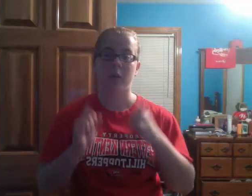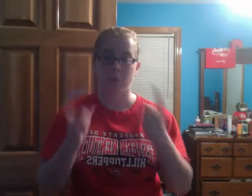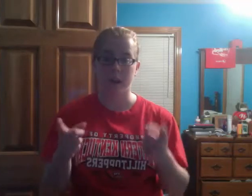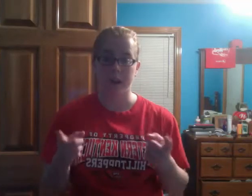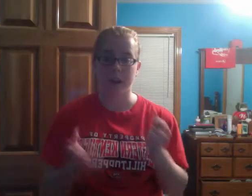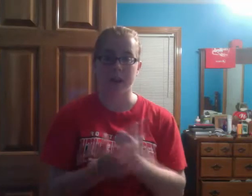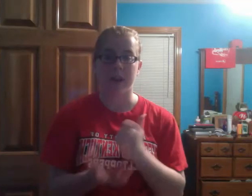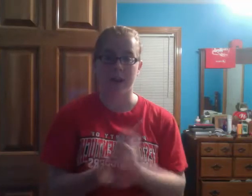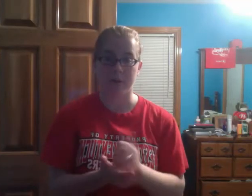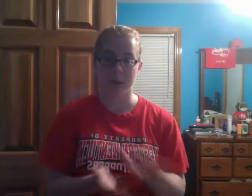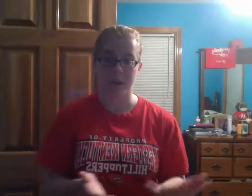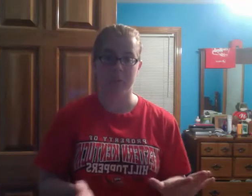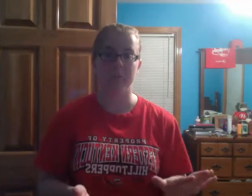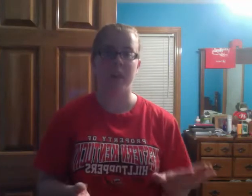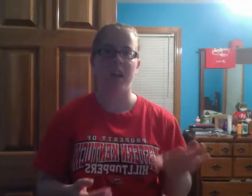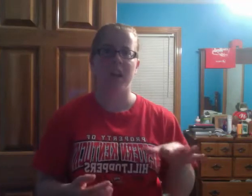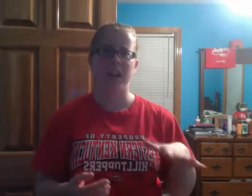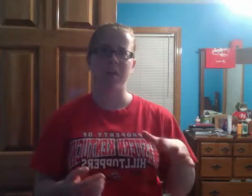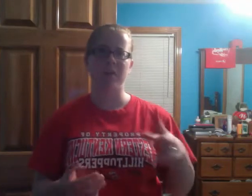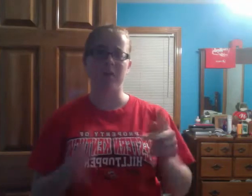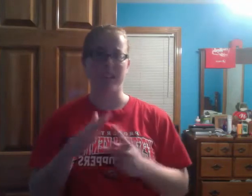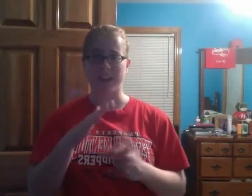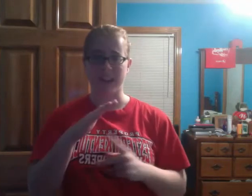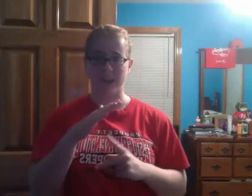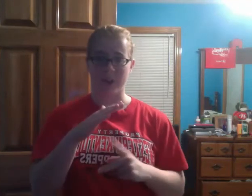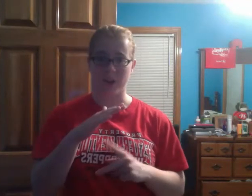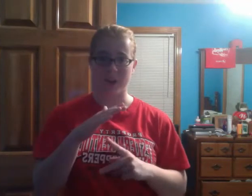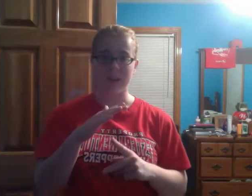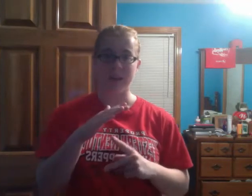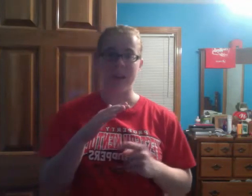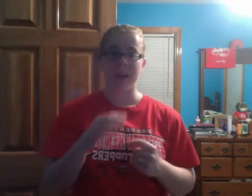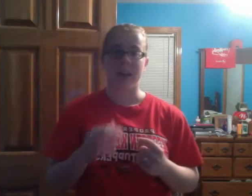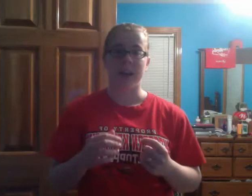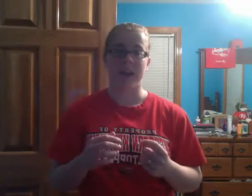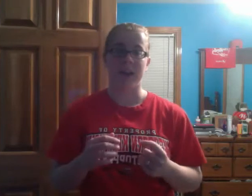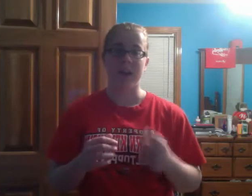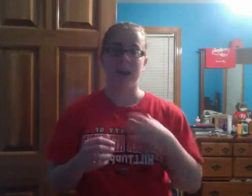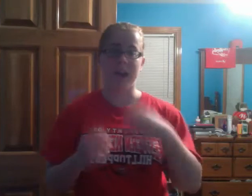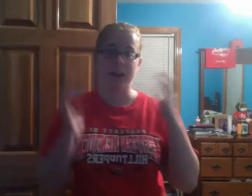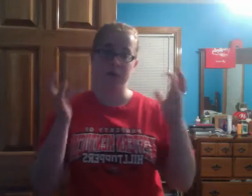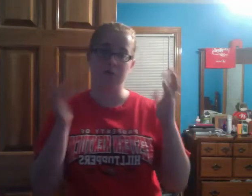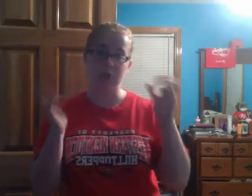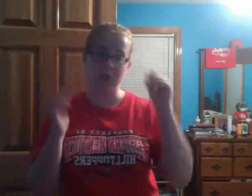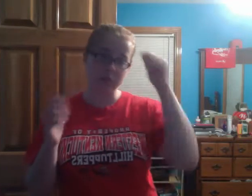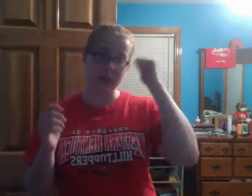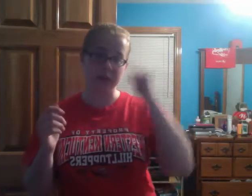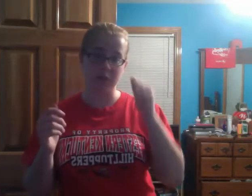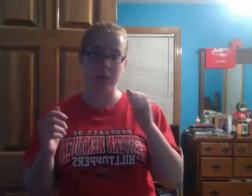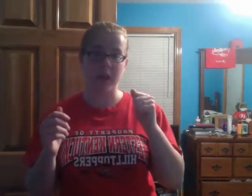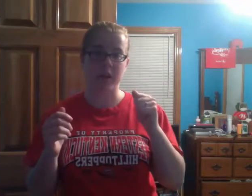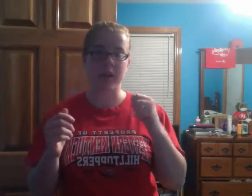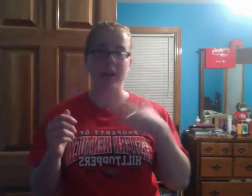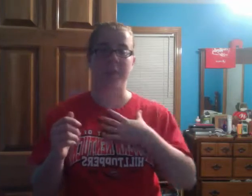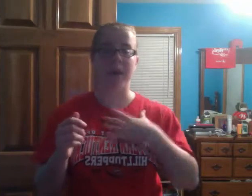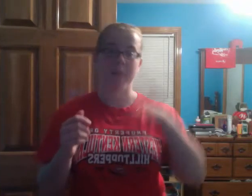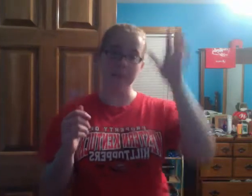went and helped him. He was only in kindergarten, and I had talked with Ashley about it, and my